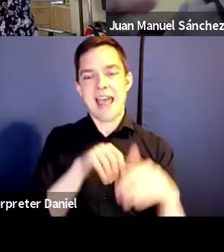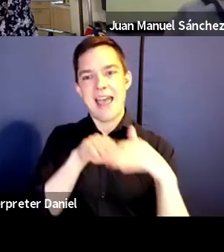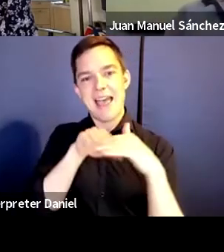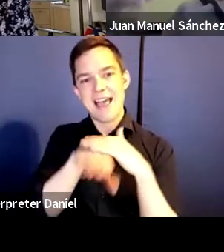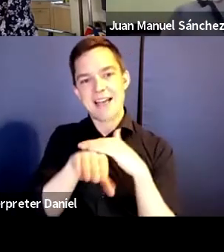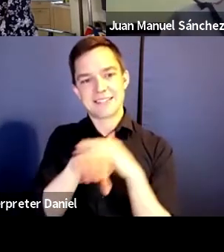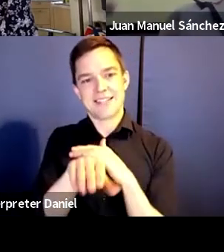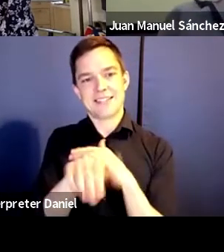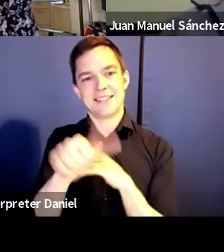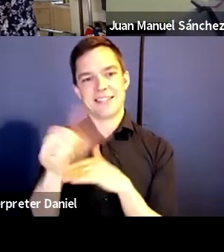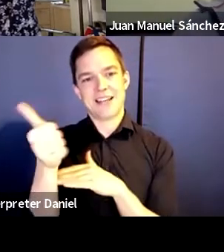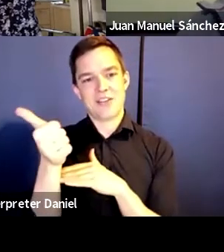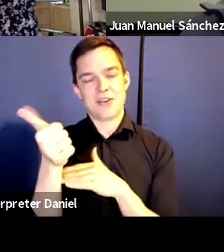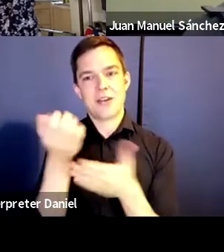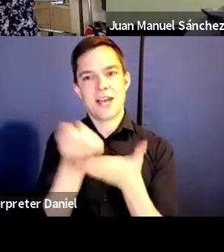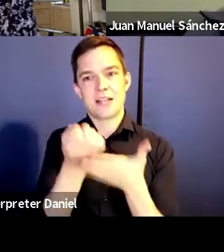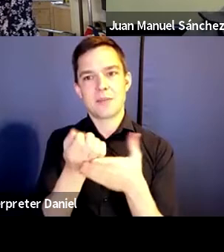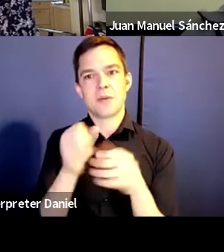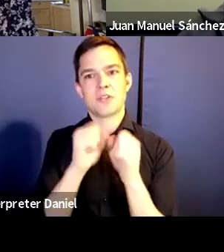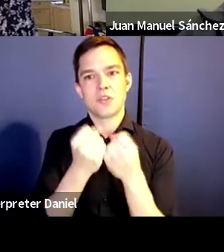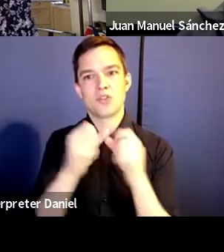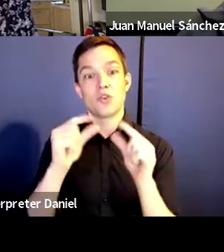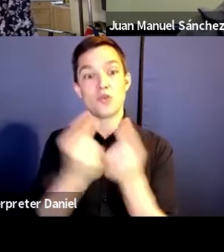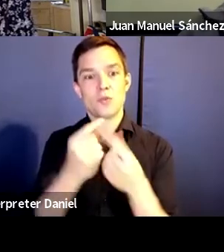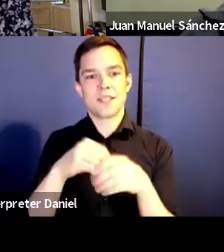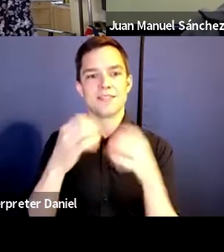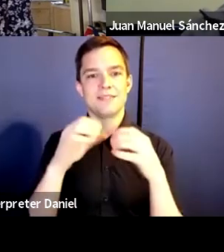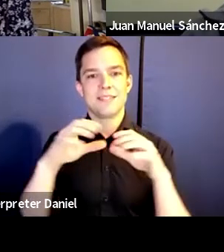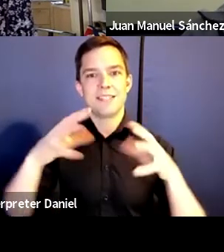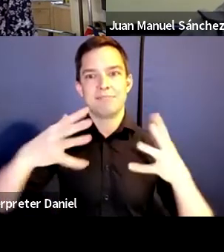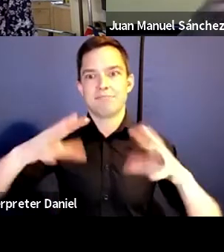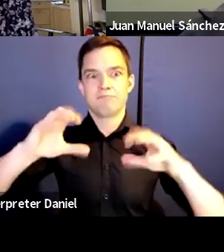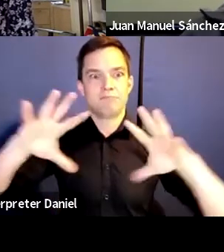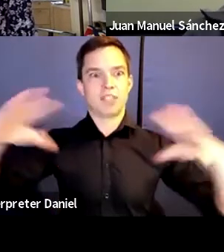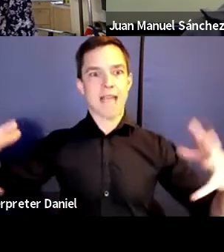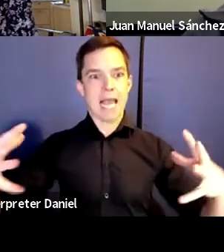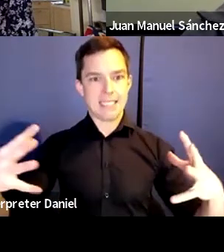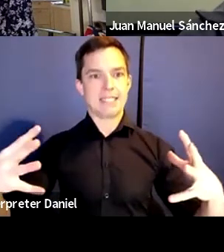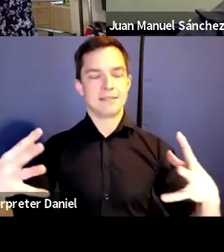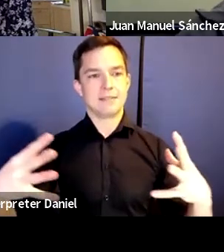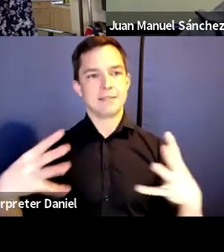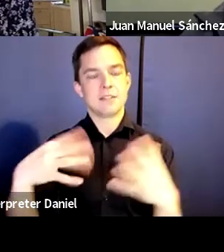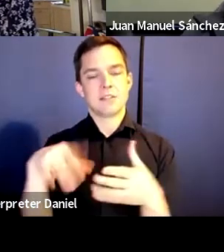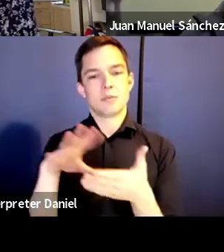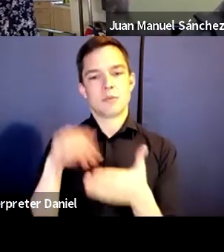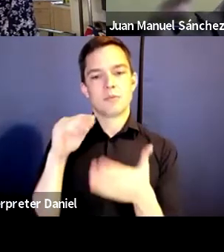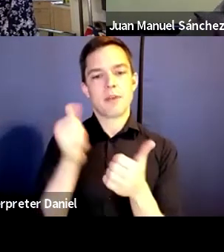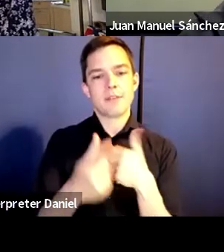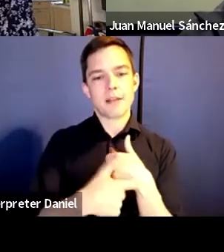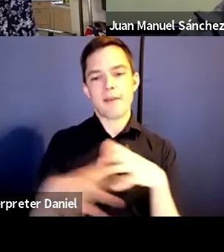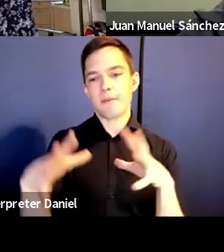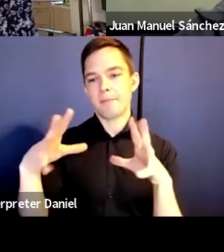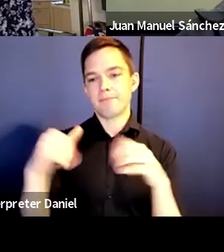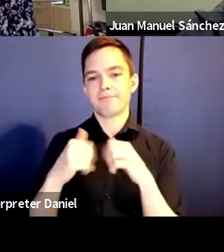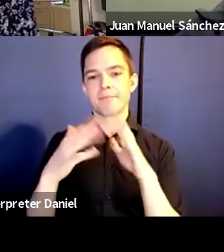any other economic or social groups in society. So that's what we learn every time they have a meeting, every time they